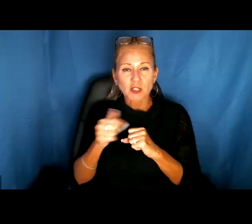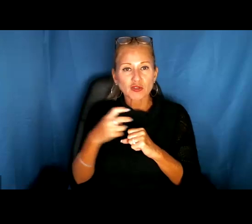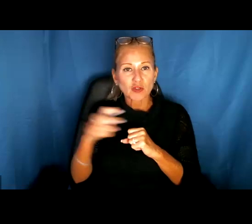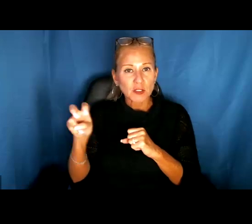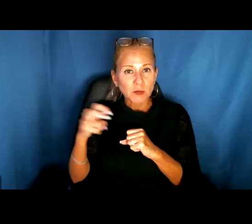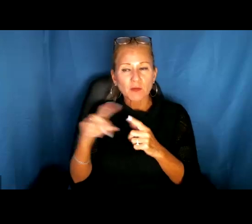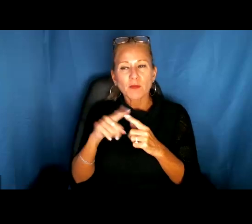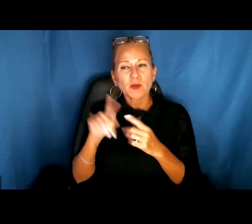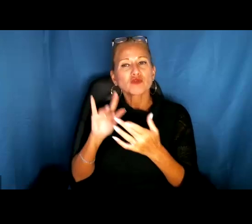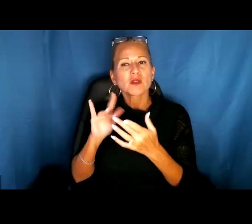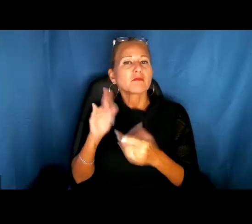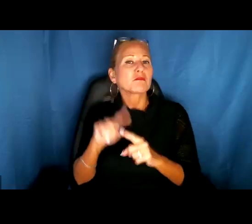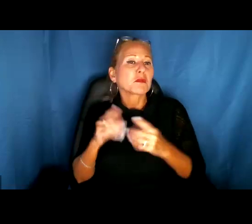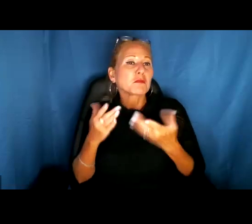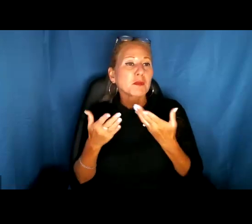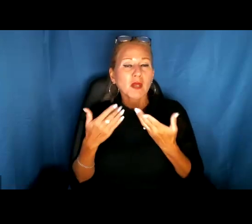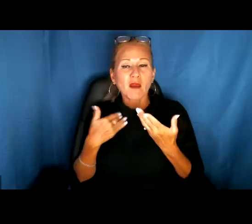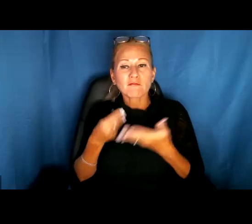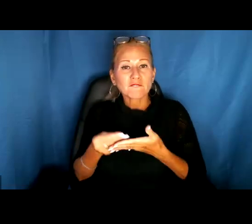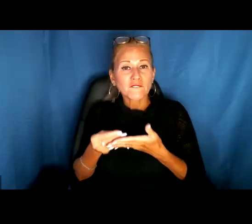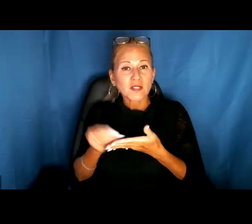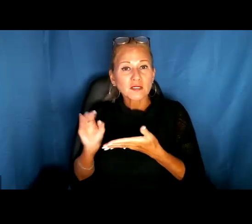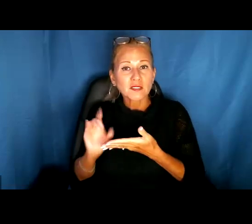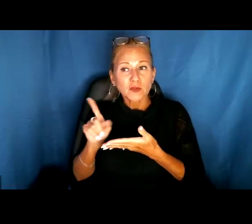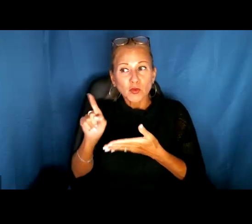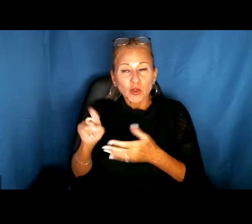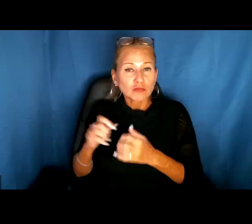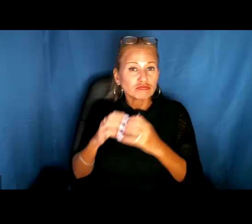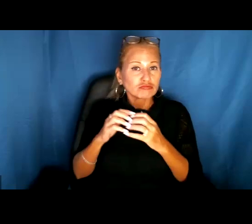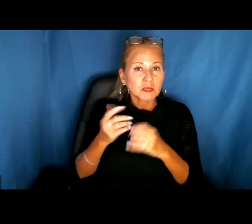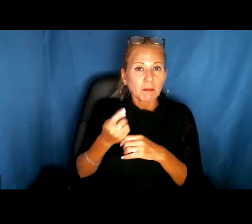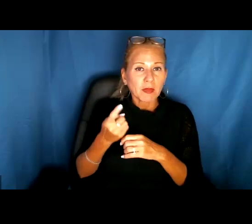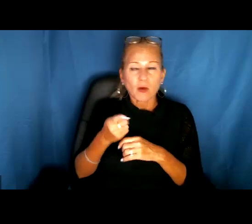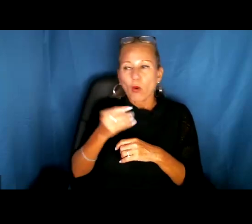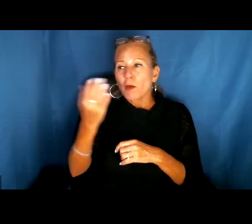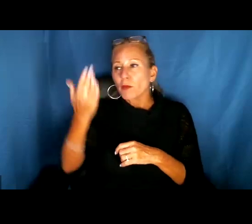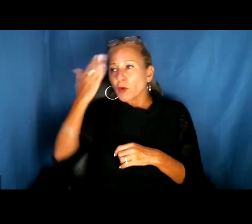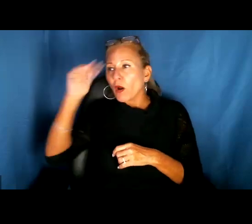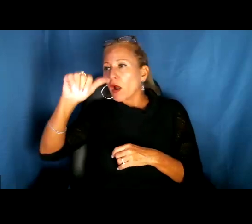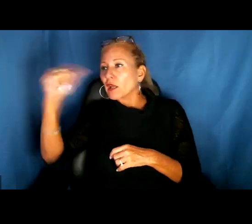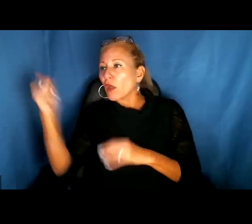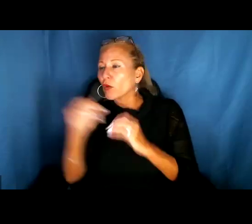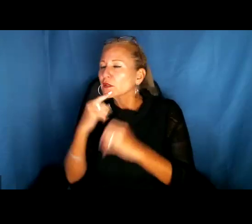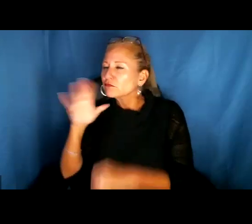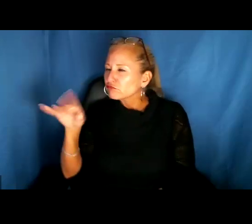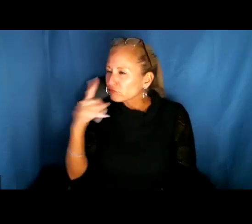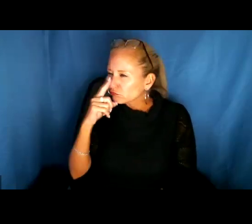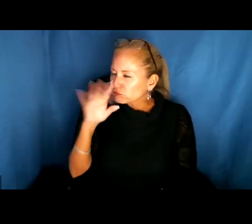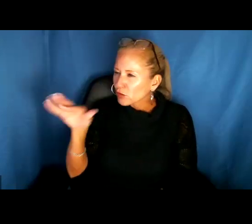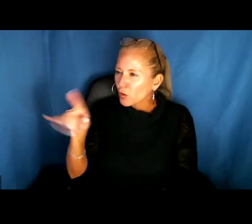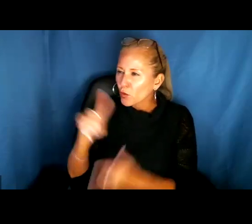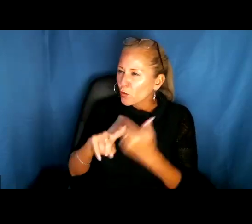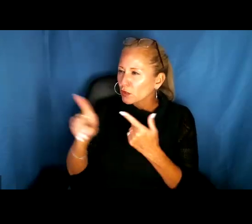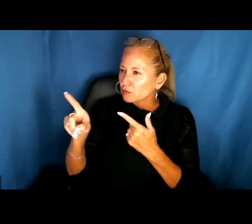out because maybe there is funding for something to be started, or you know of an organization you can say, hey, what did you think